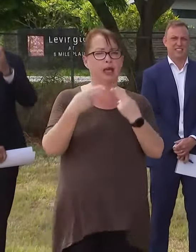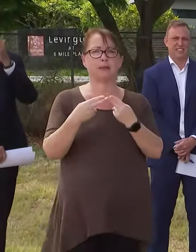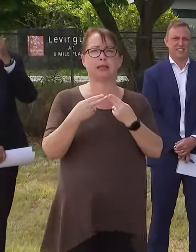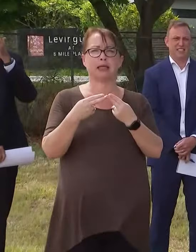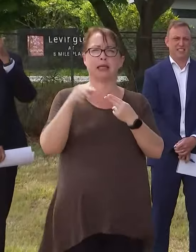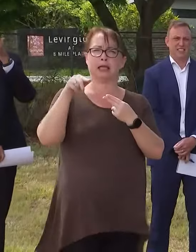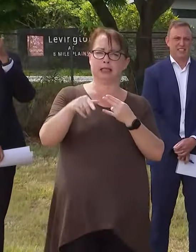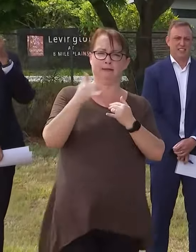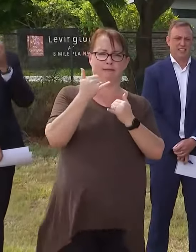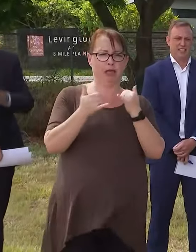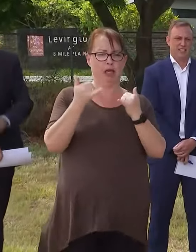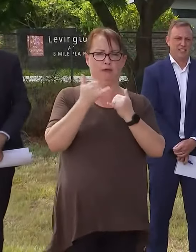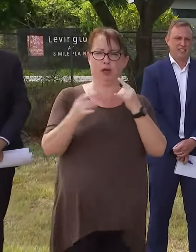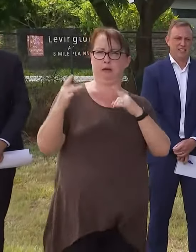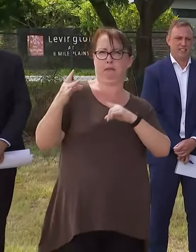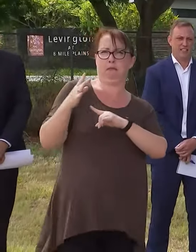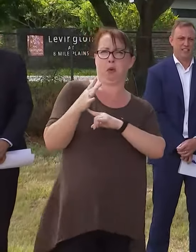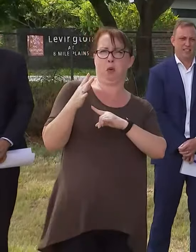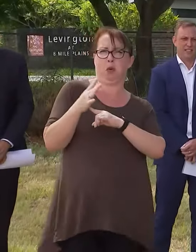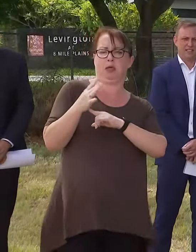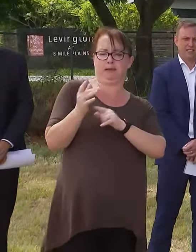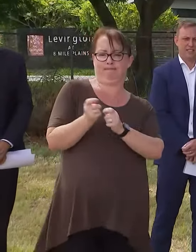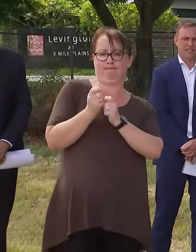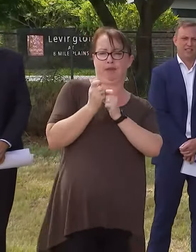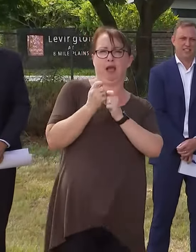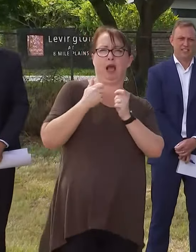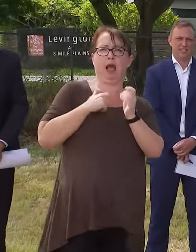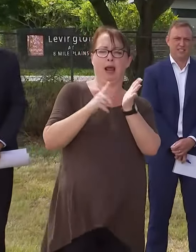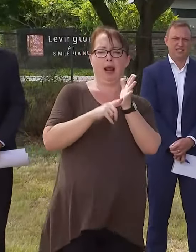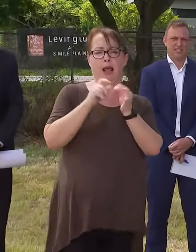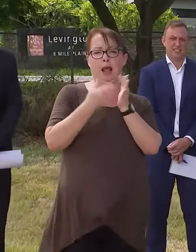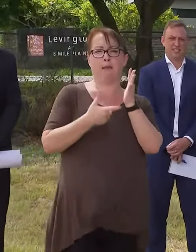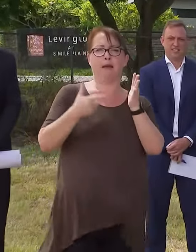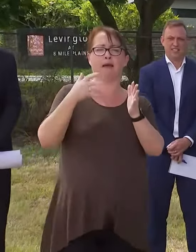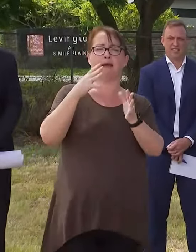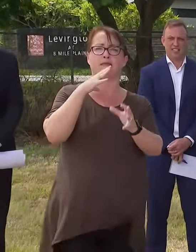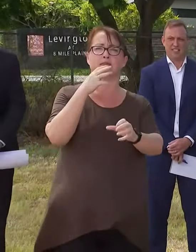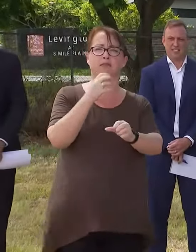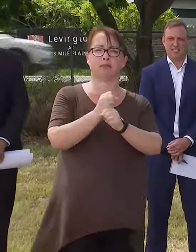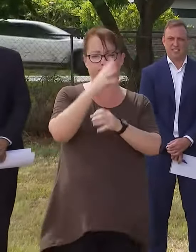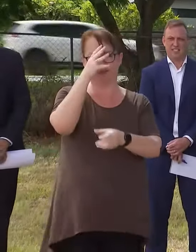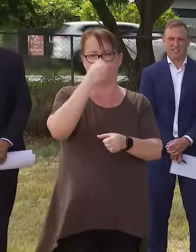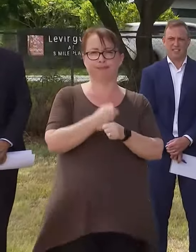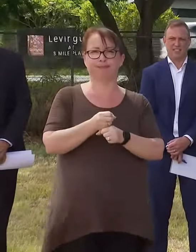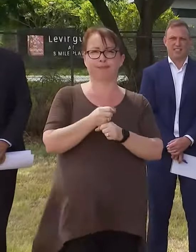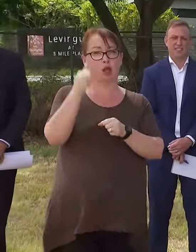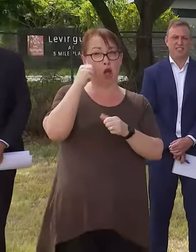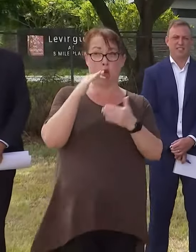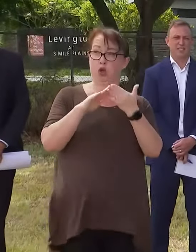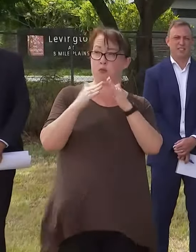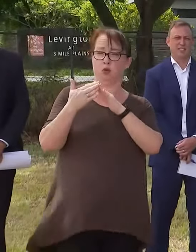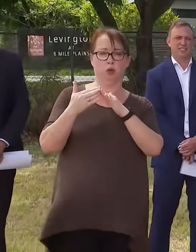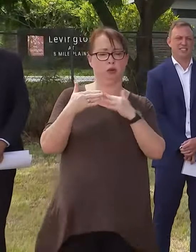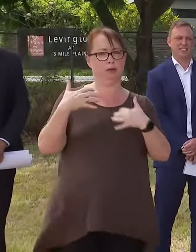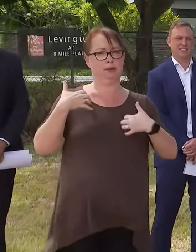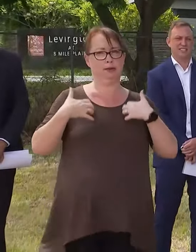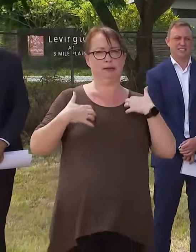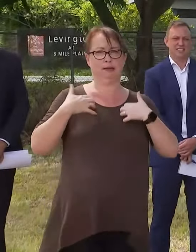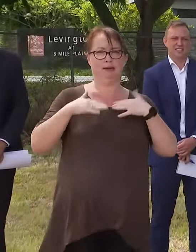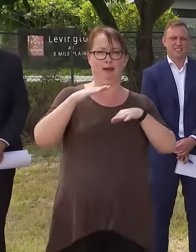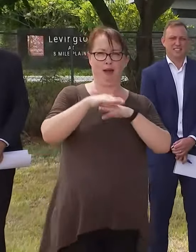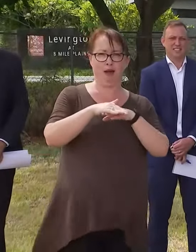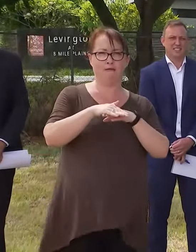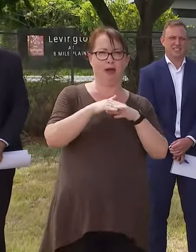fundamental core values that we stand for as a Labor government. I know that the community is very excited about these satellite